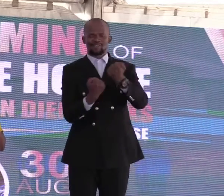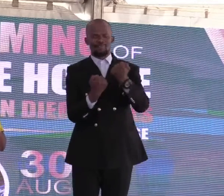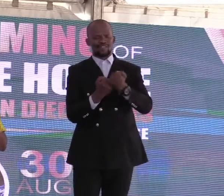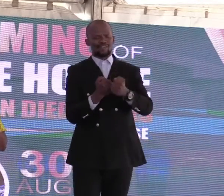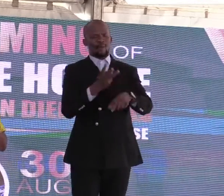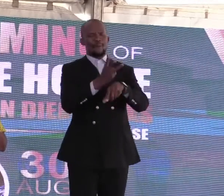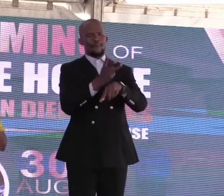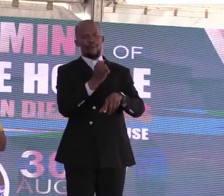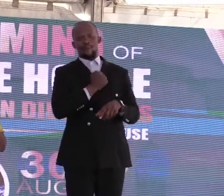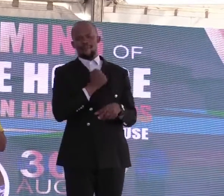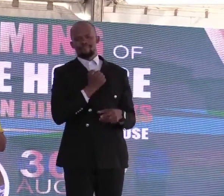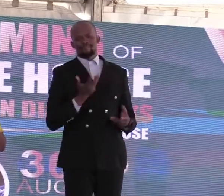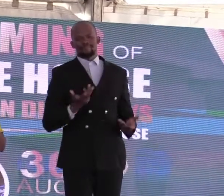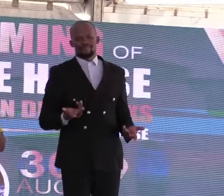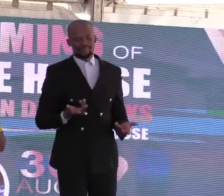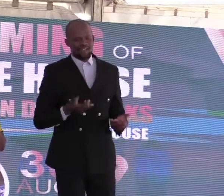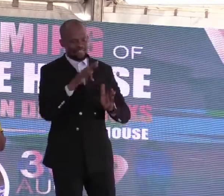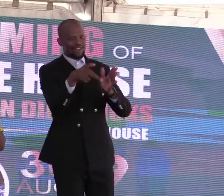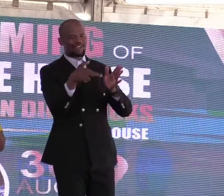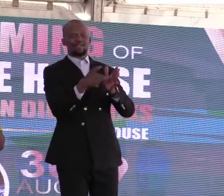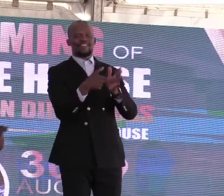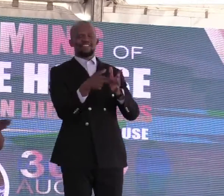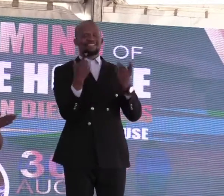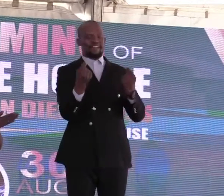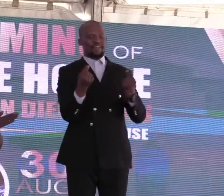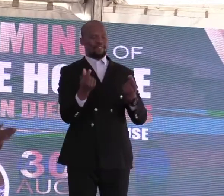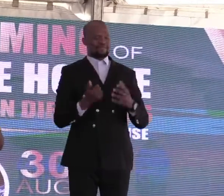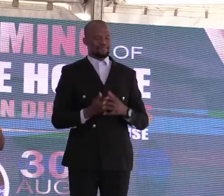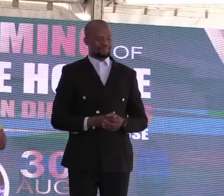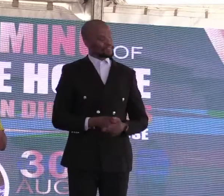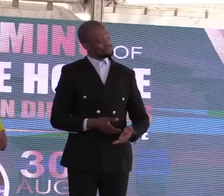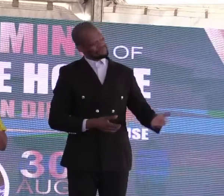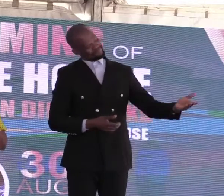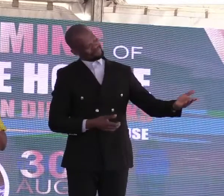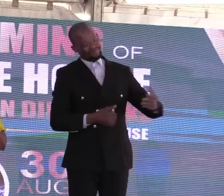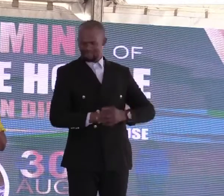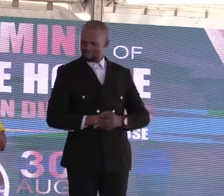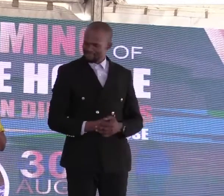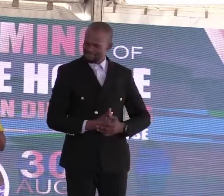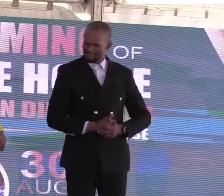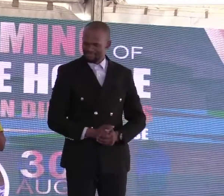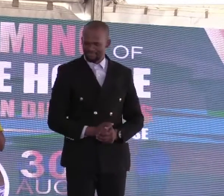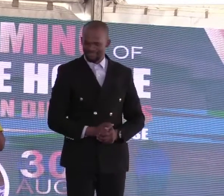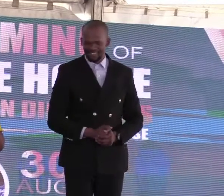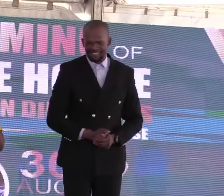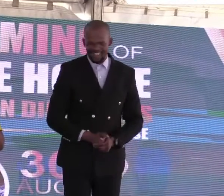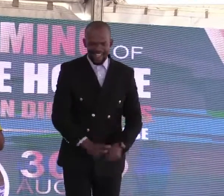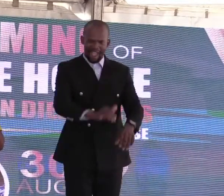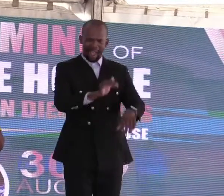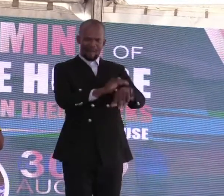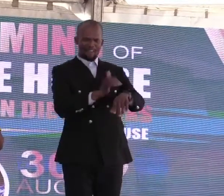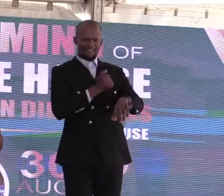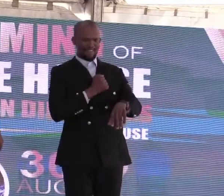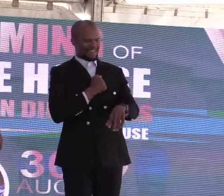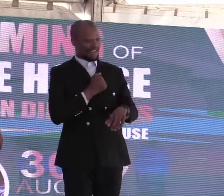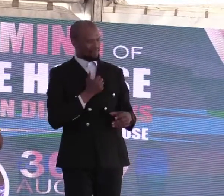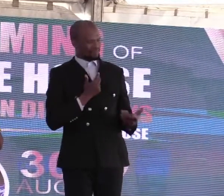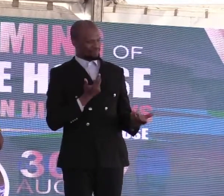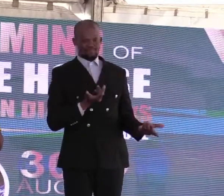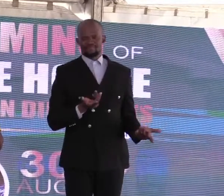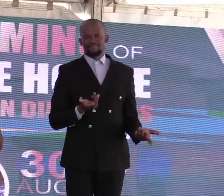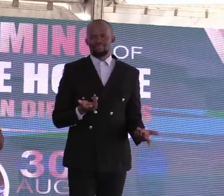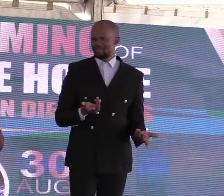the role she has played. Over there, my friend who's also